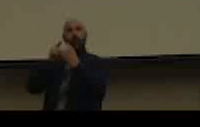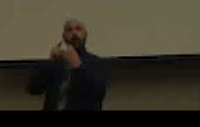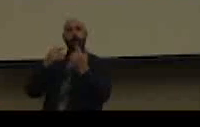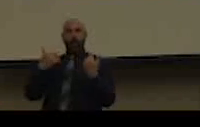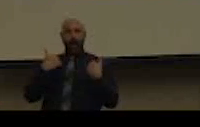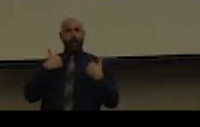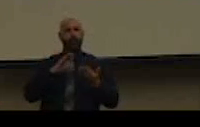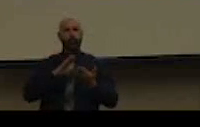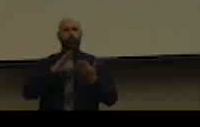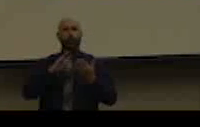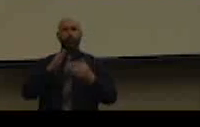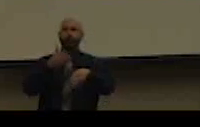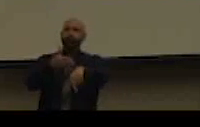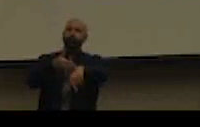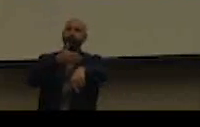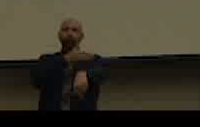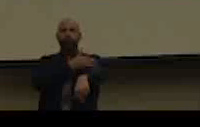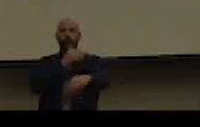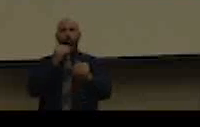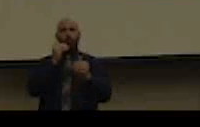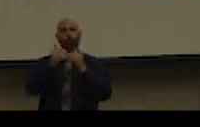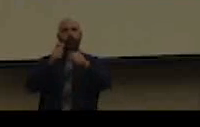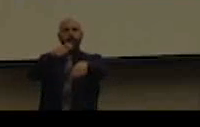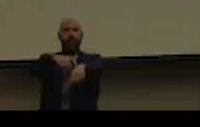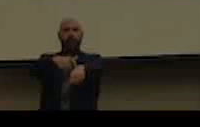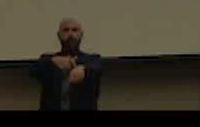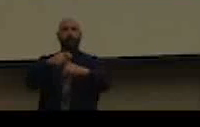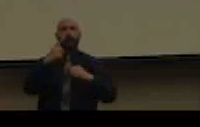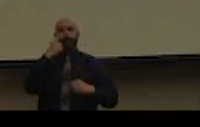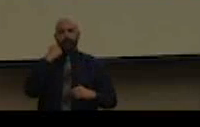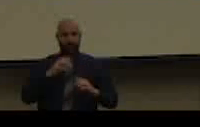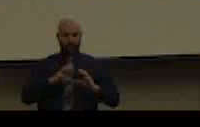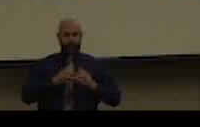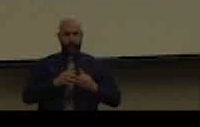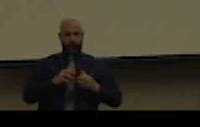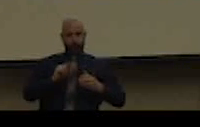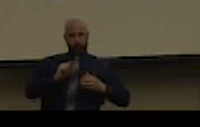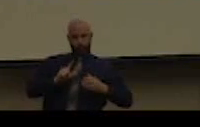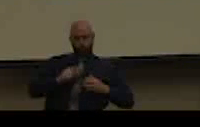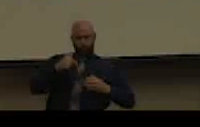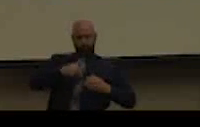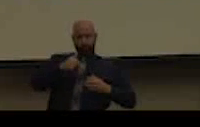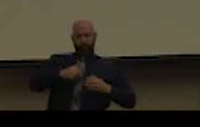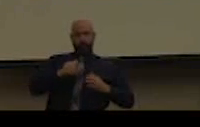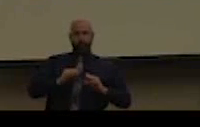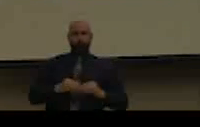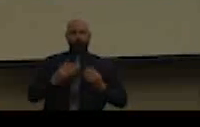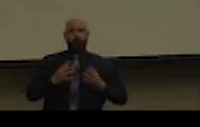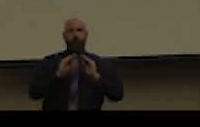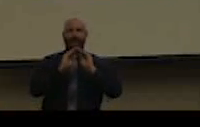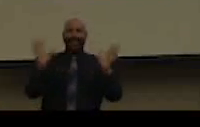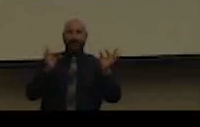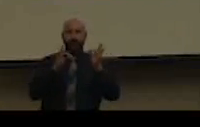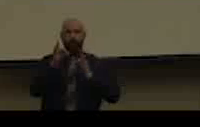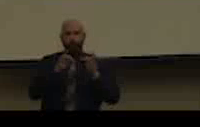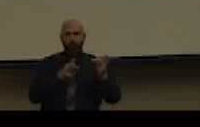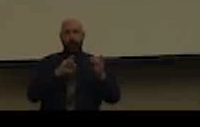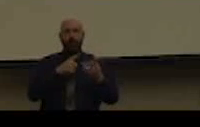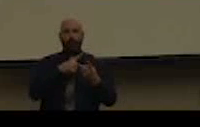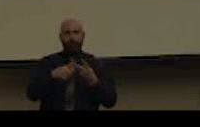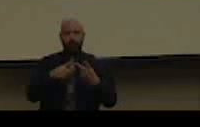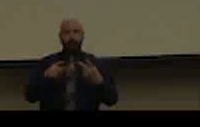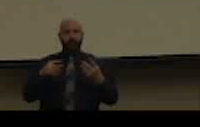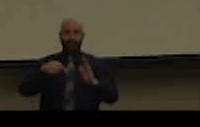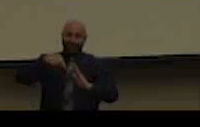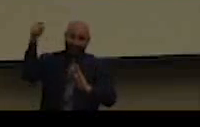part because class as a tool has provided such a clear North Star, in part because it comes with really robust training and supports for all of